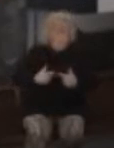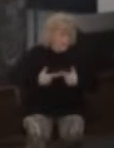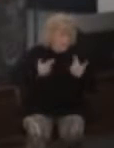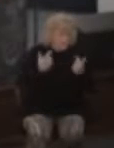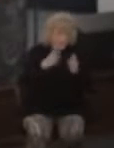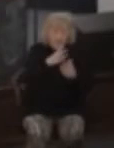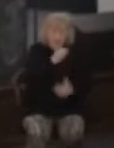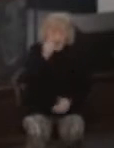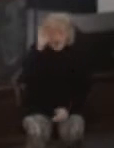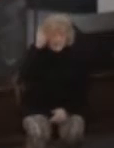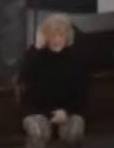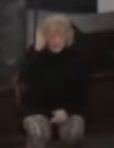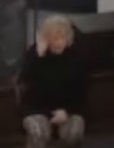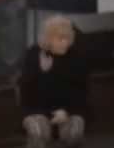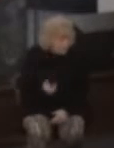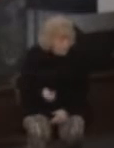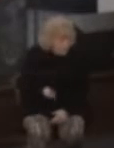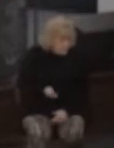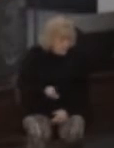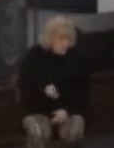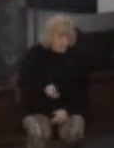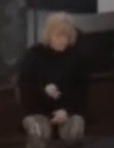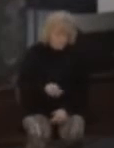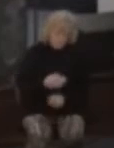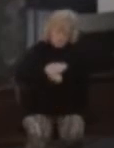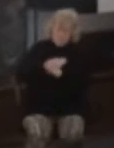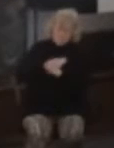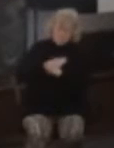practice. Jealousy not only prevents you